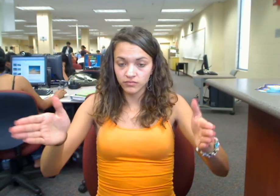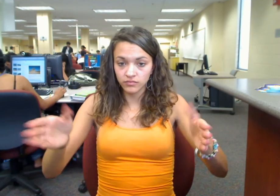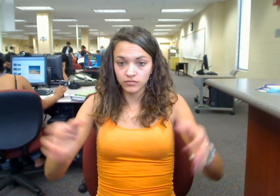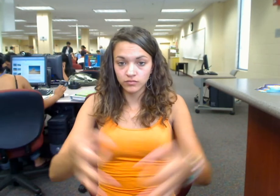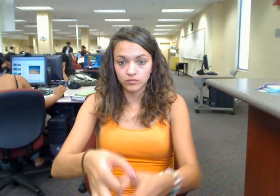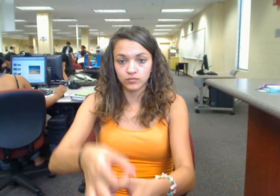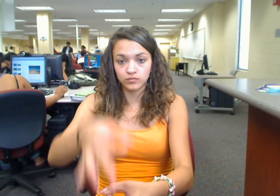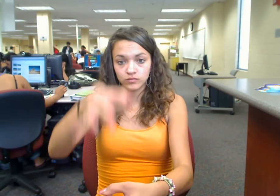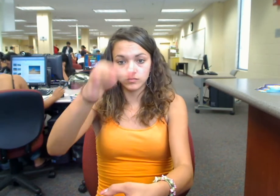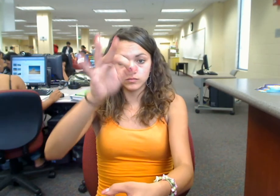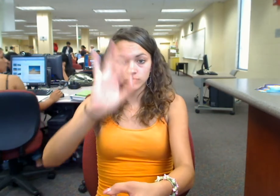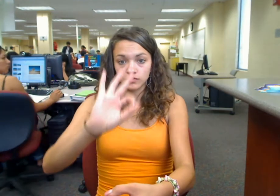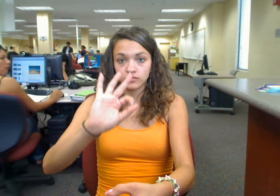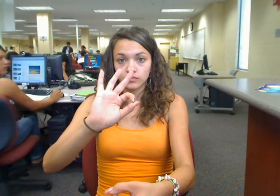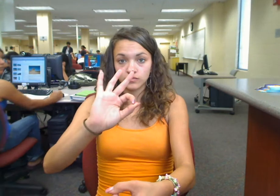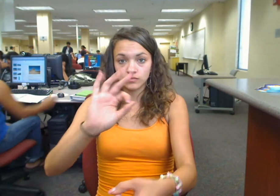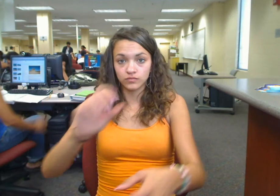Thank you.